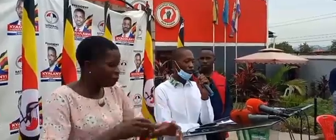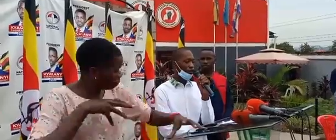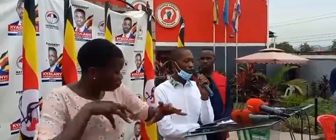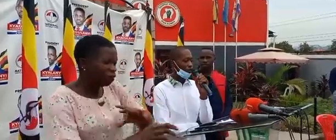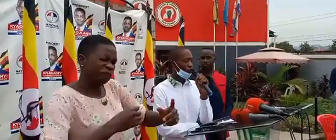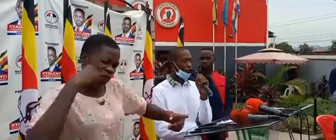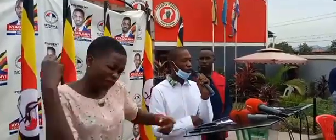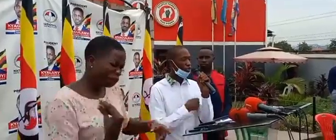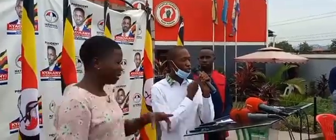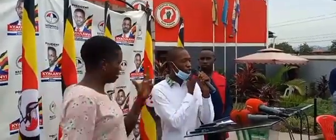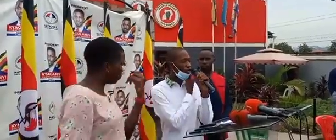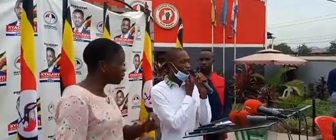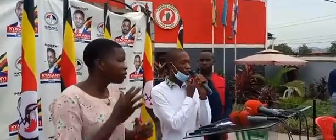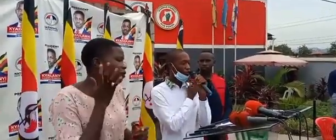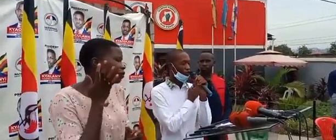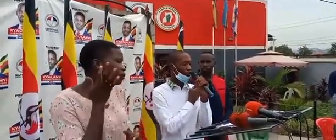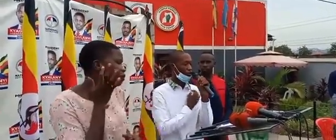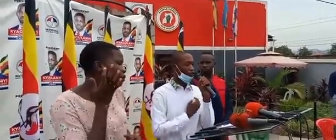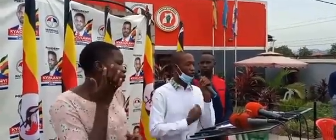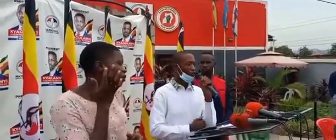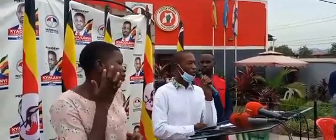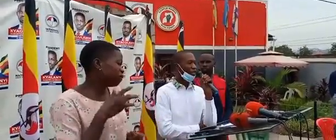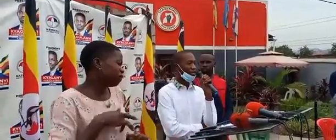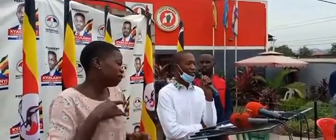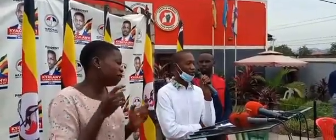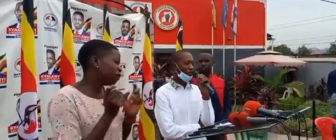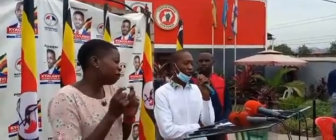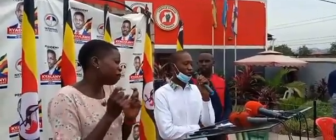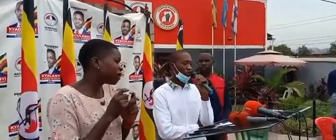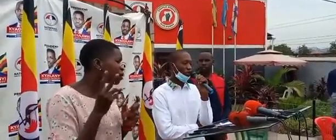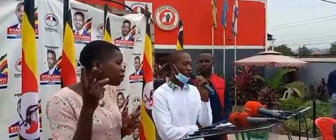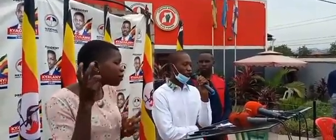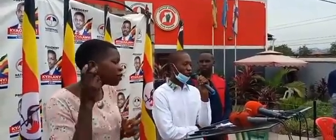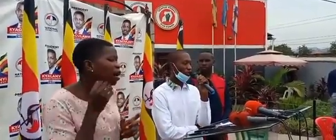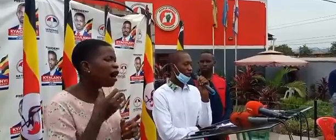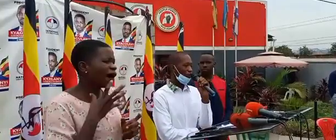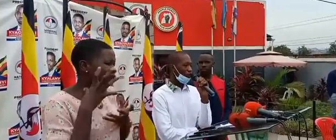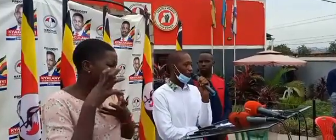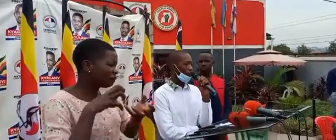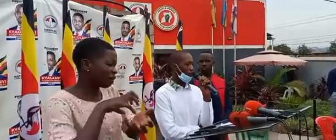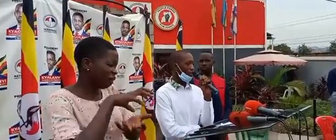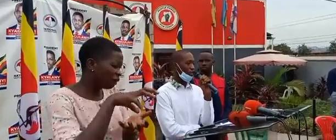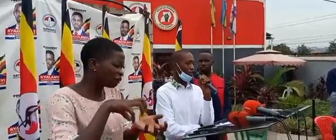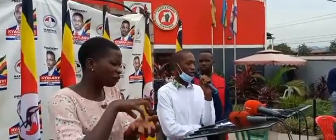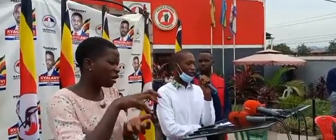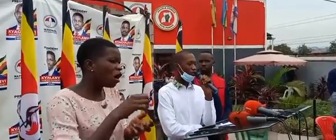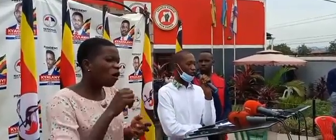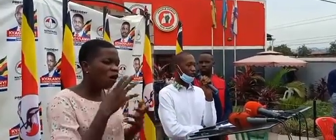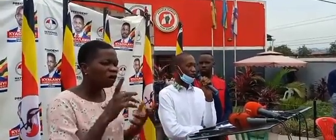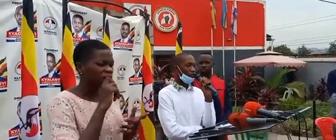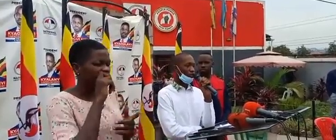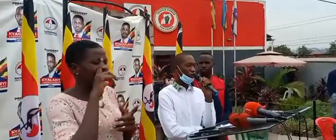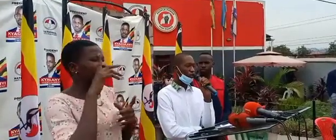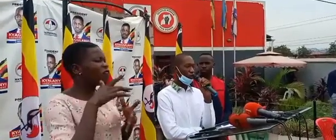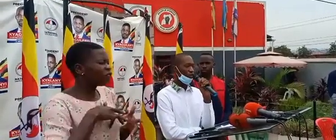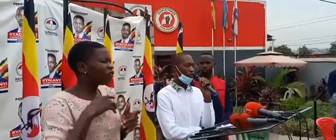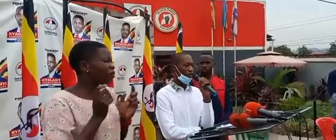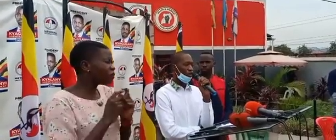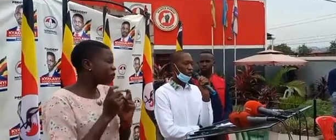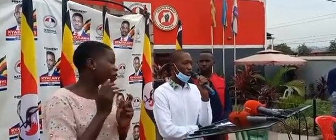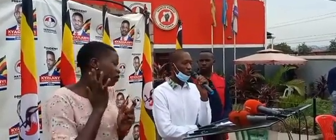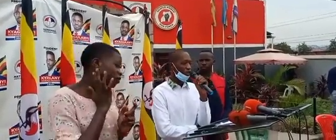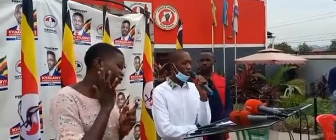ne bankosa okutu ne saidi zeeno nze mbadde nga sikyasobola kulya yadde okwayuya abampulira obulumi